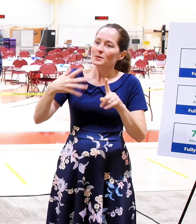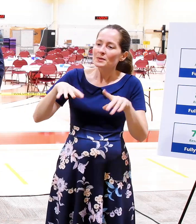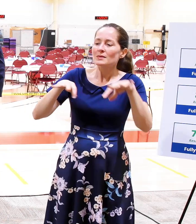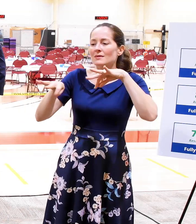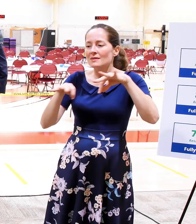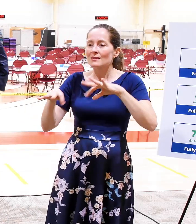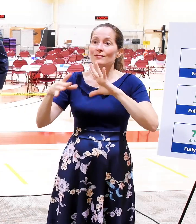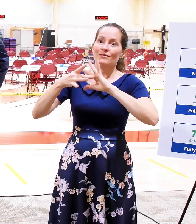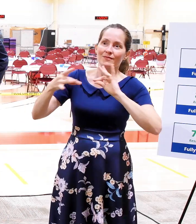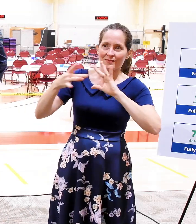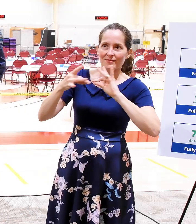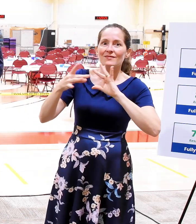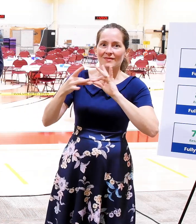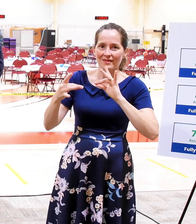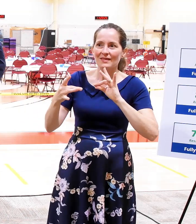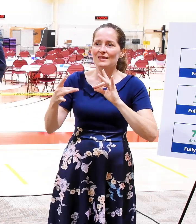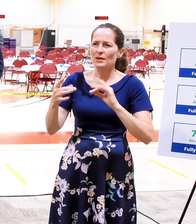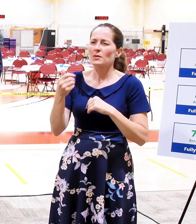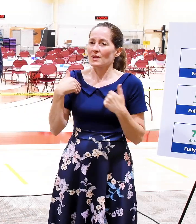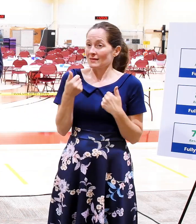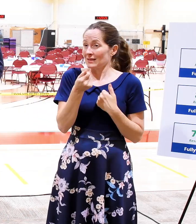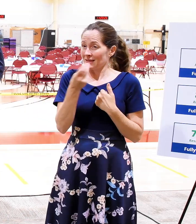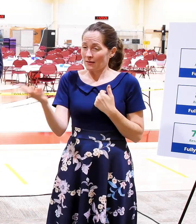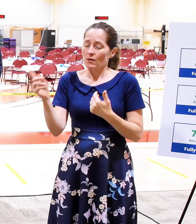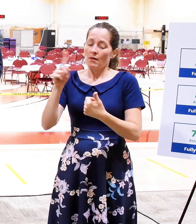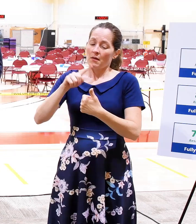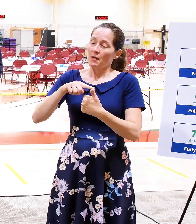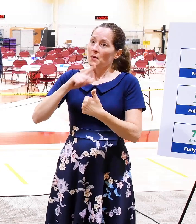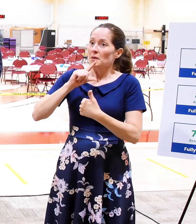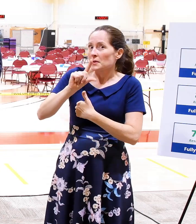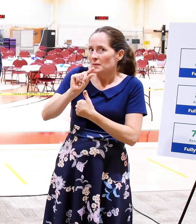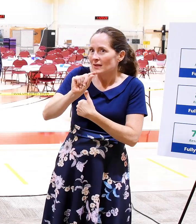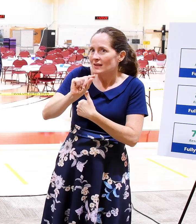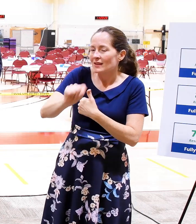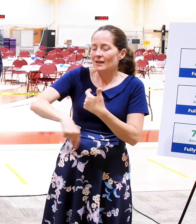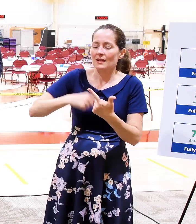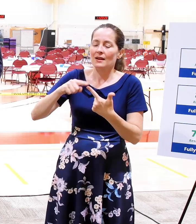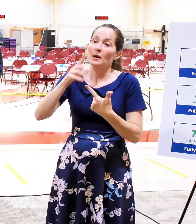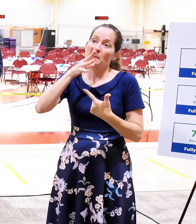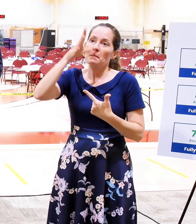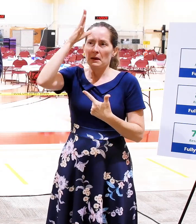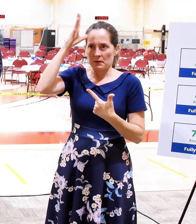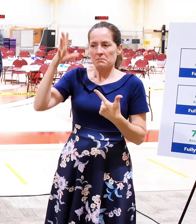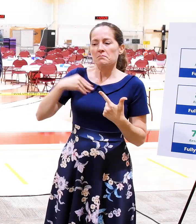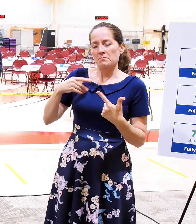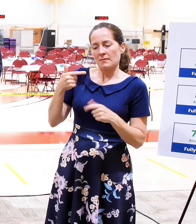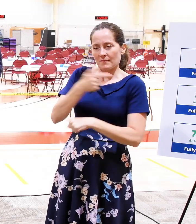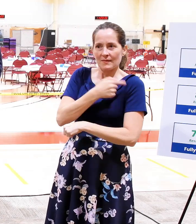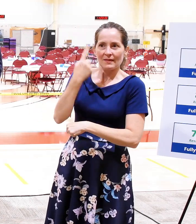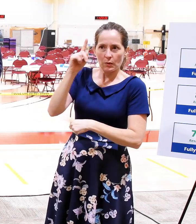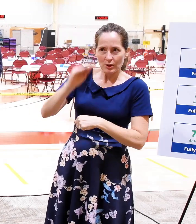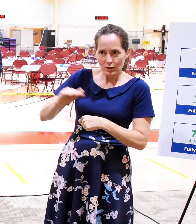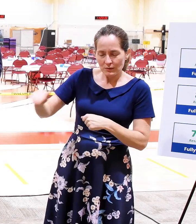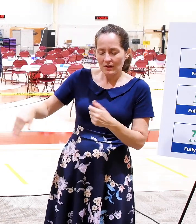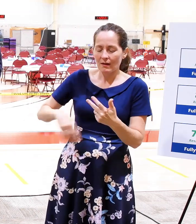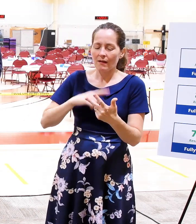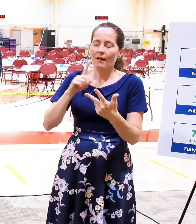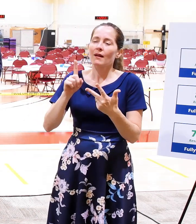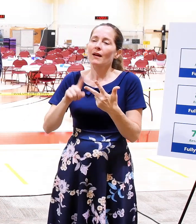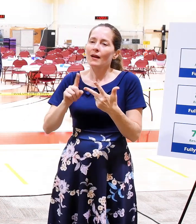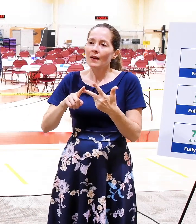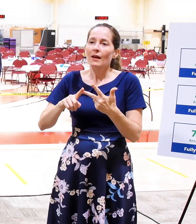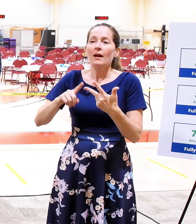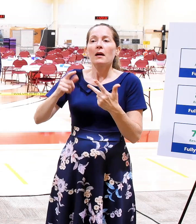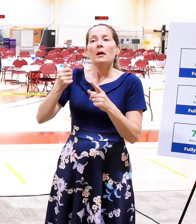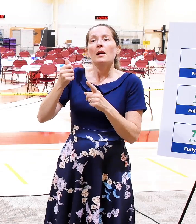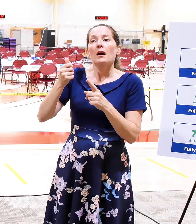a 20-something-year-old chef, and an African-American vaccine trial participant. The 30-second videos are